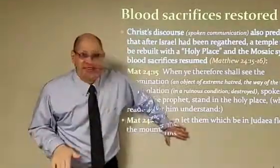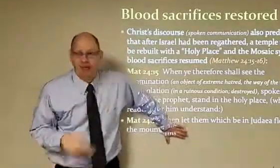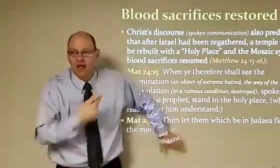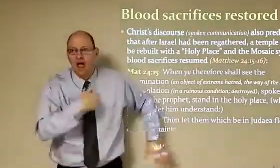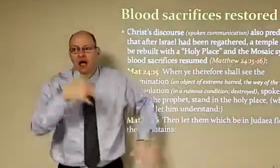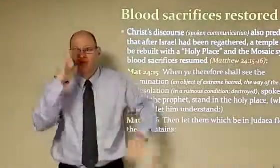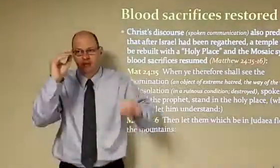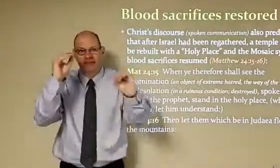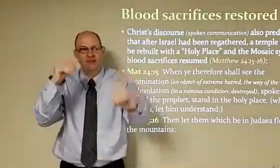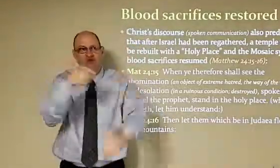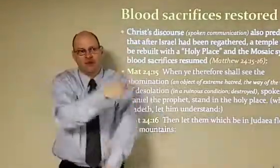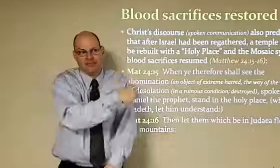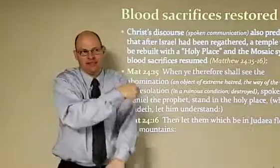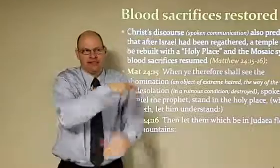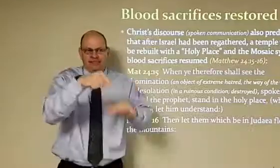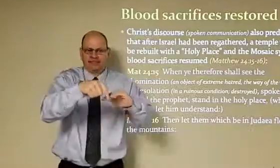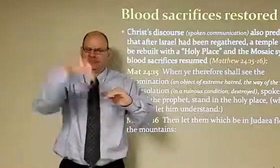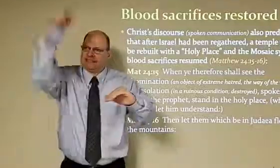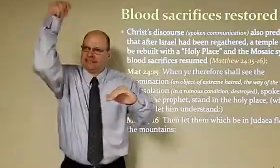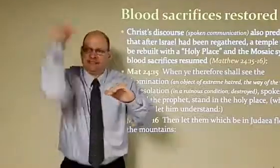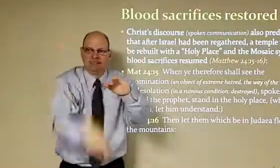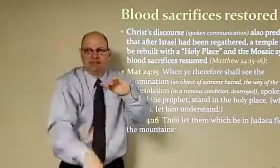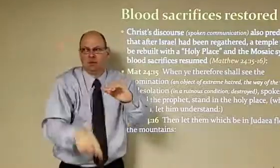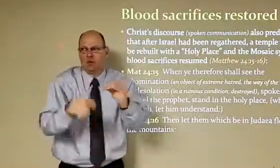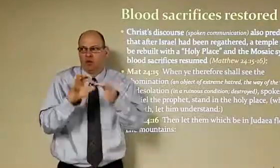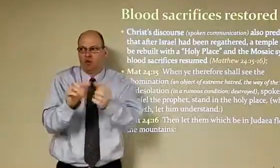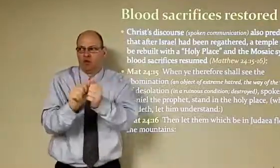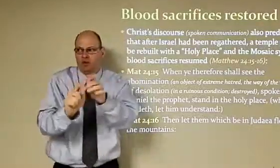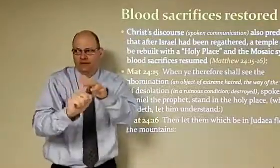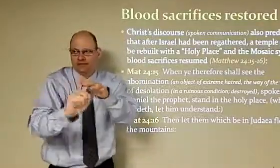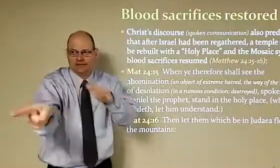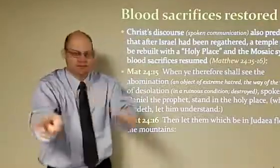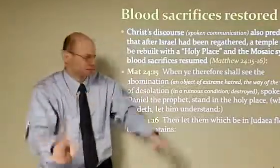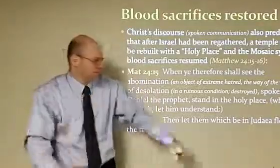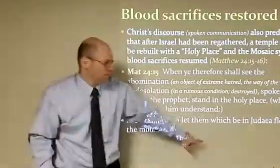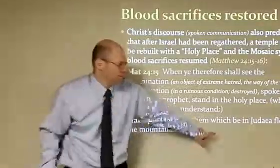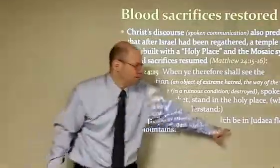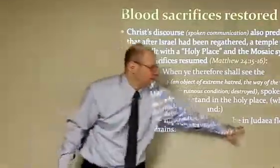mountain. I plan on teaching that in very depth,